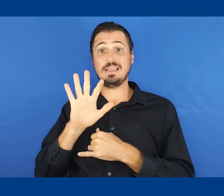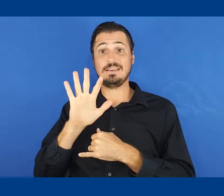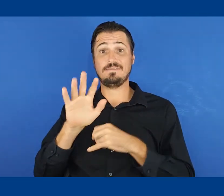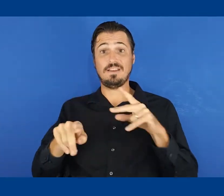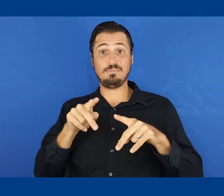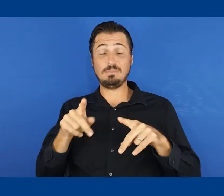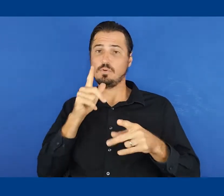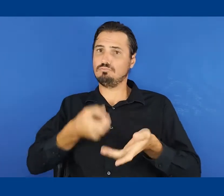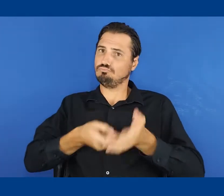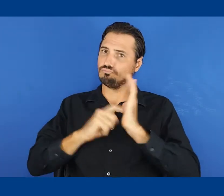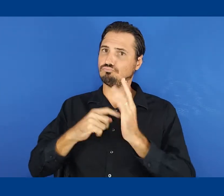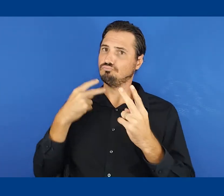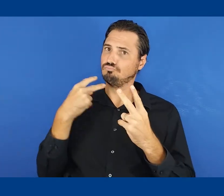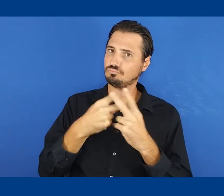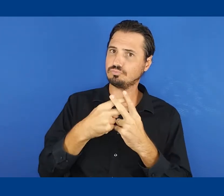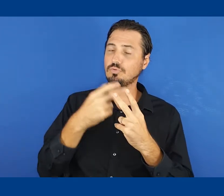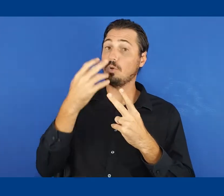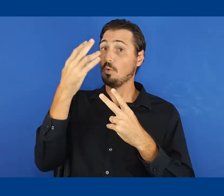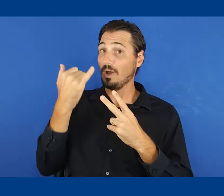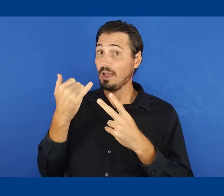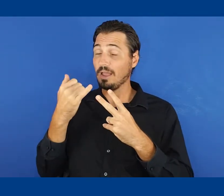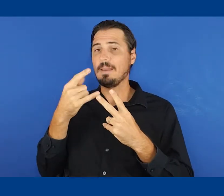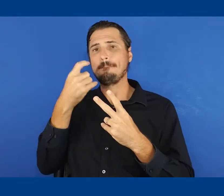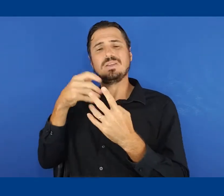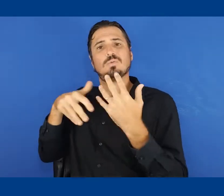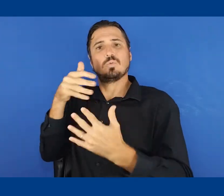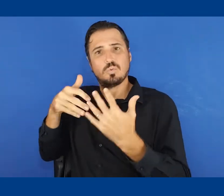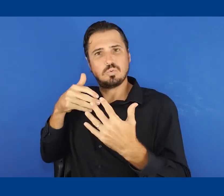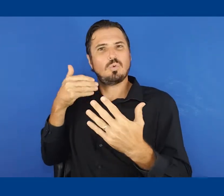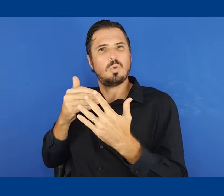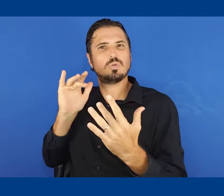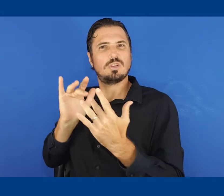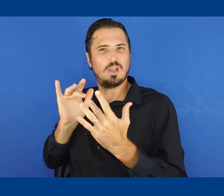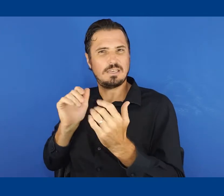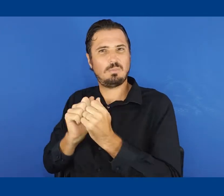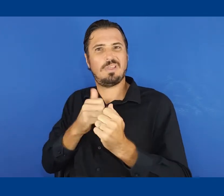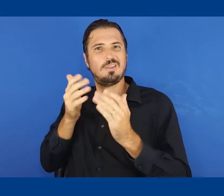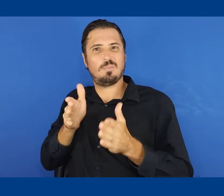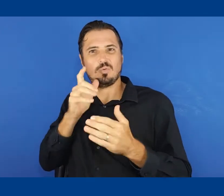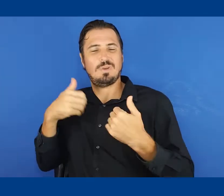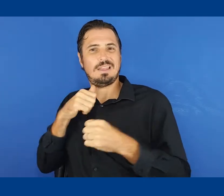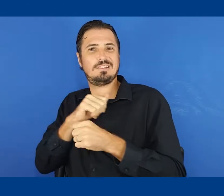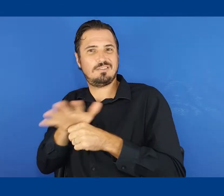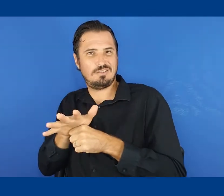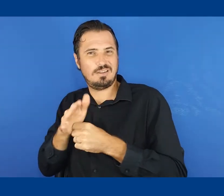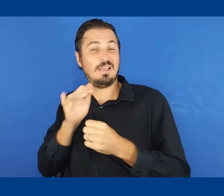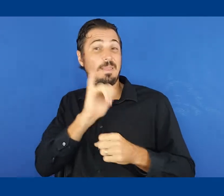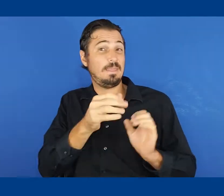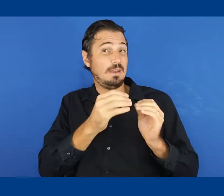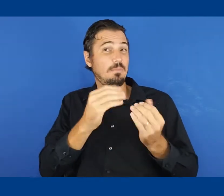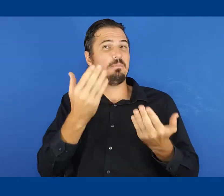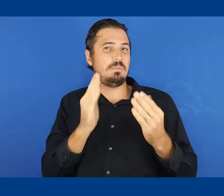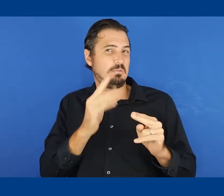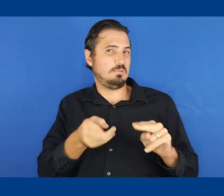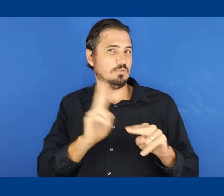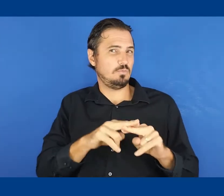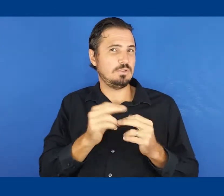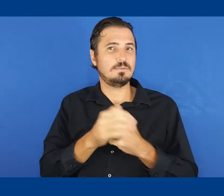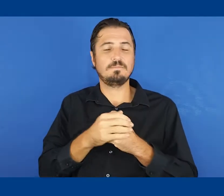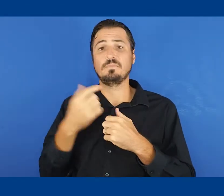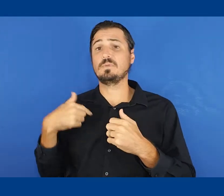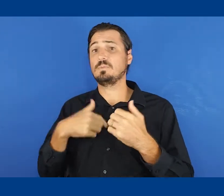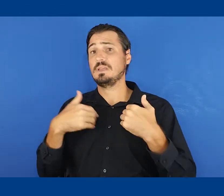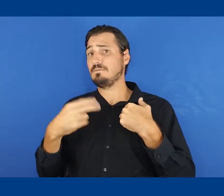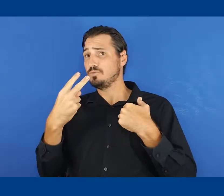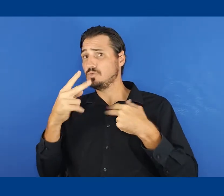individuals in Health Department directed quarantine, and that number may grow as case investigations continue. We currently have